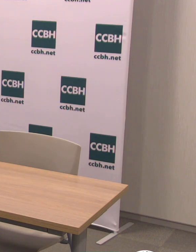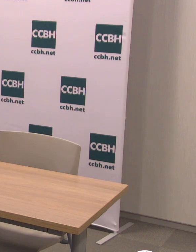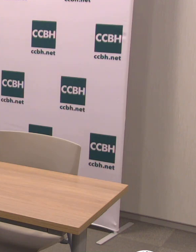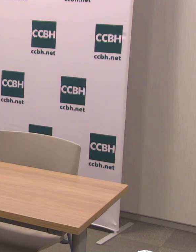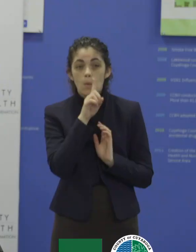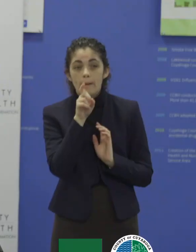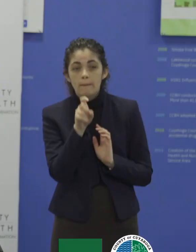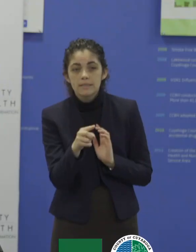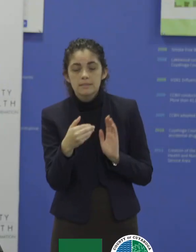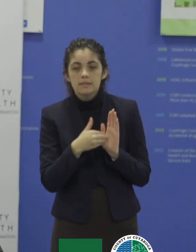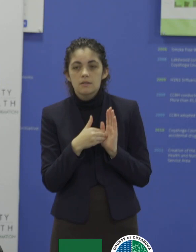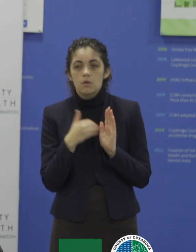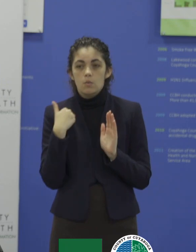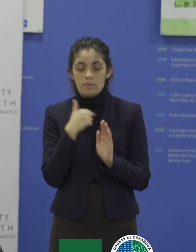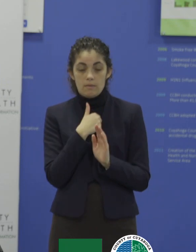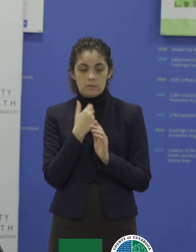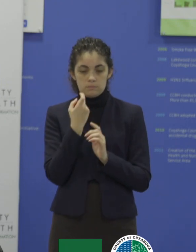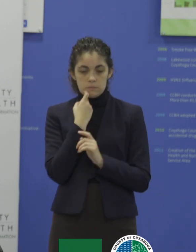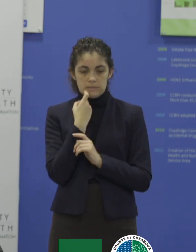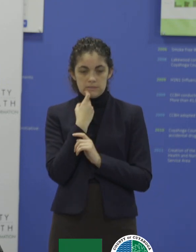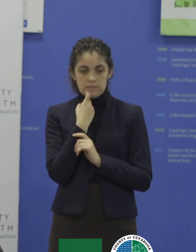So the question is, given our current